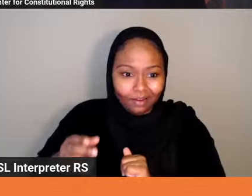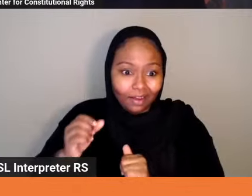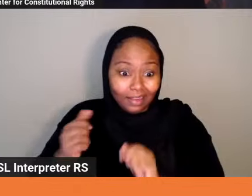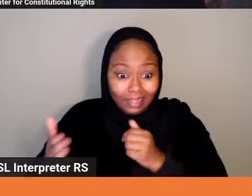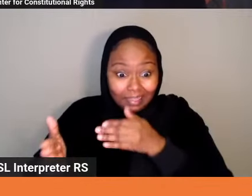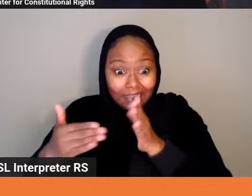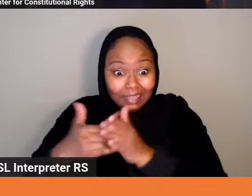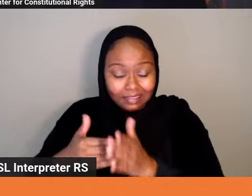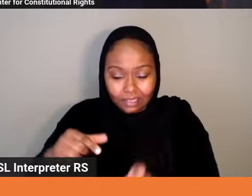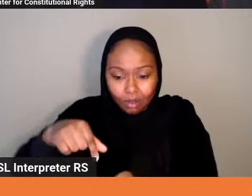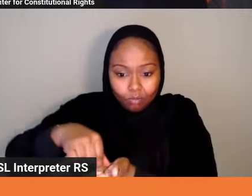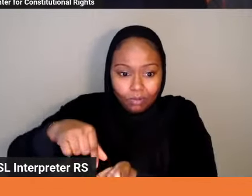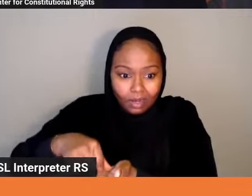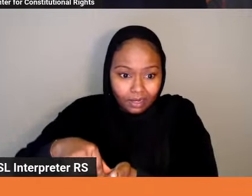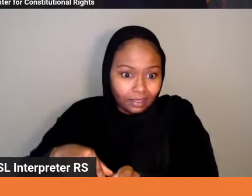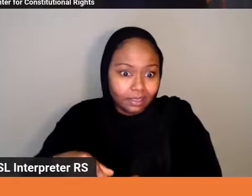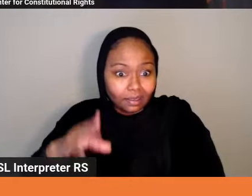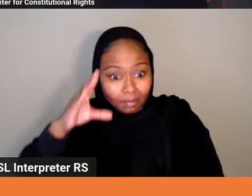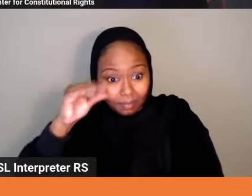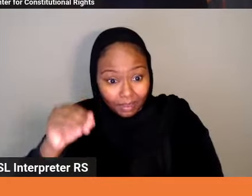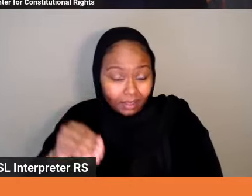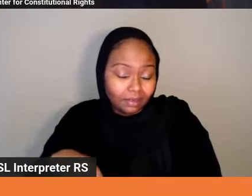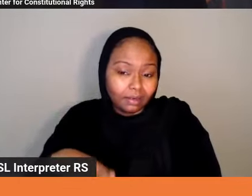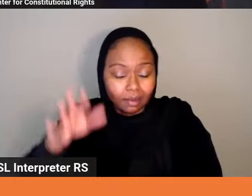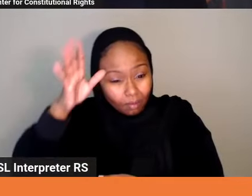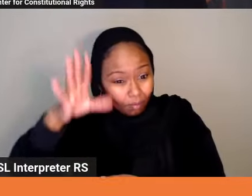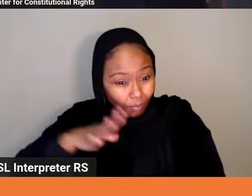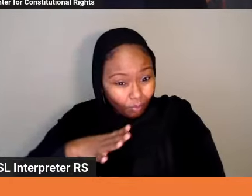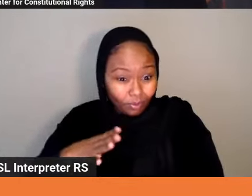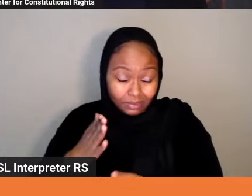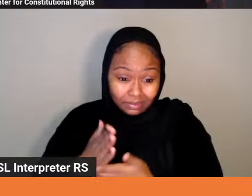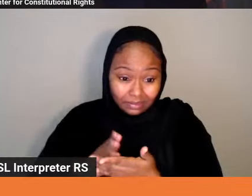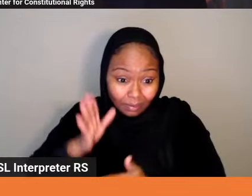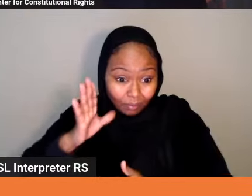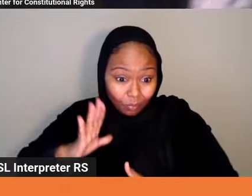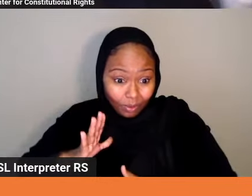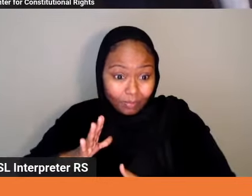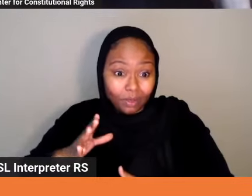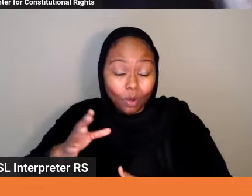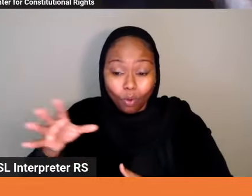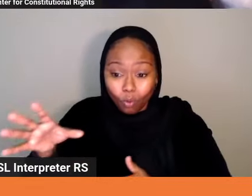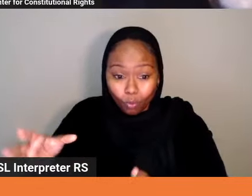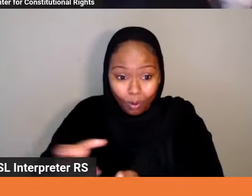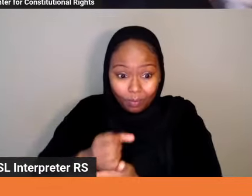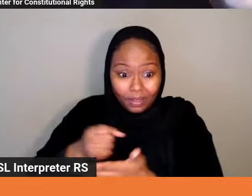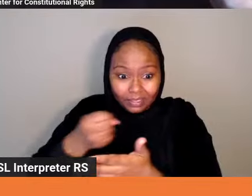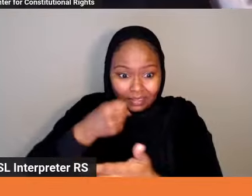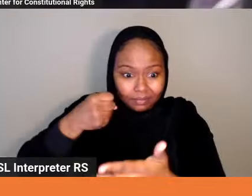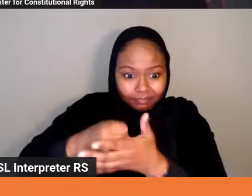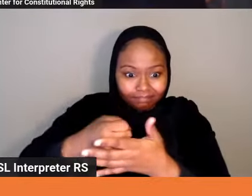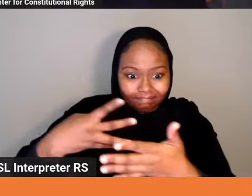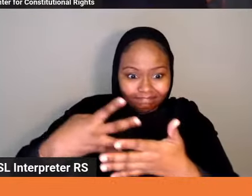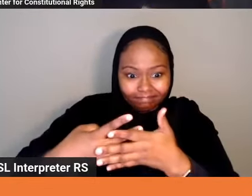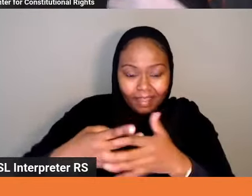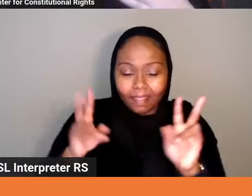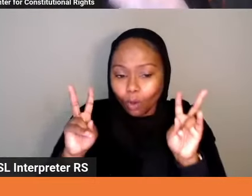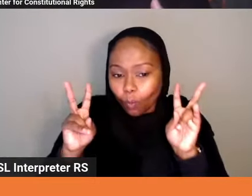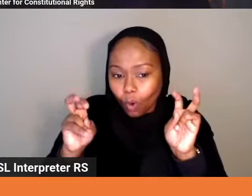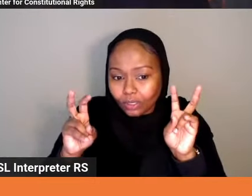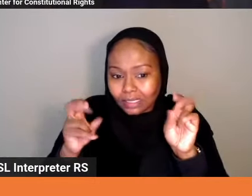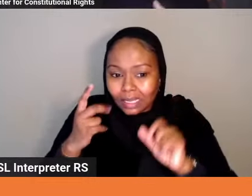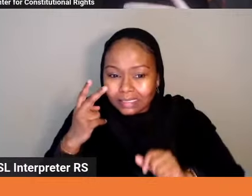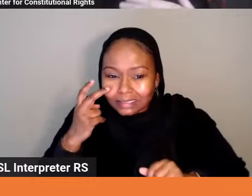civilians, men, boys, some women, who were detained without charge, picked up again as suspects and terrorists. So